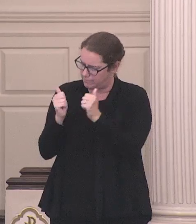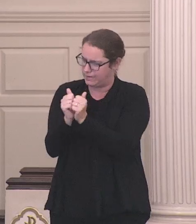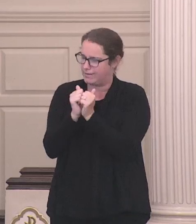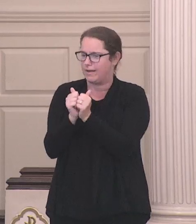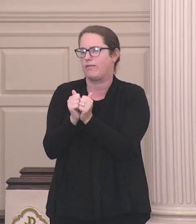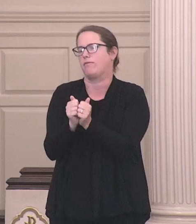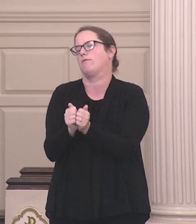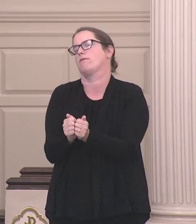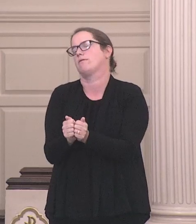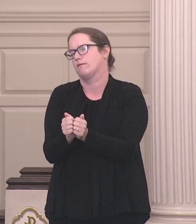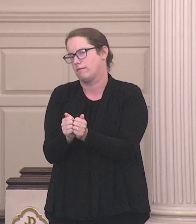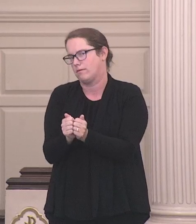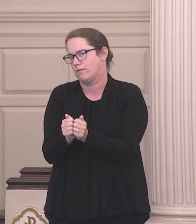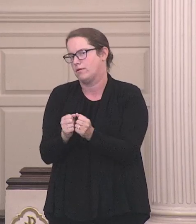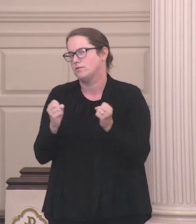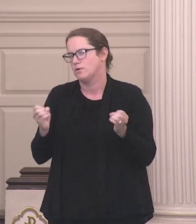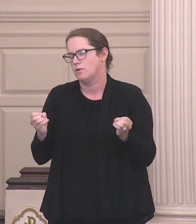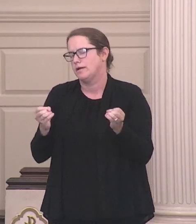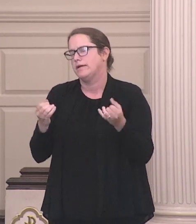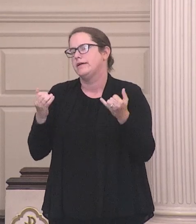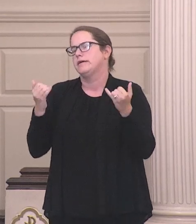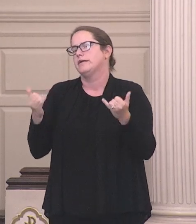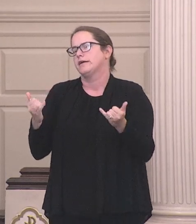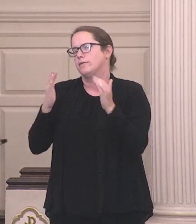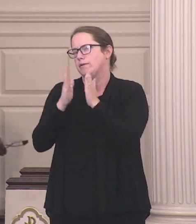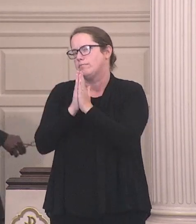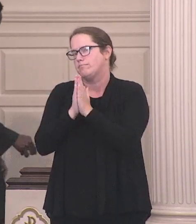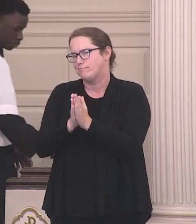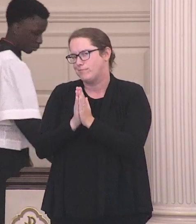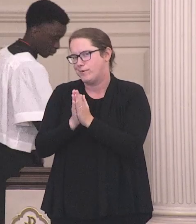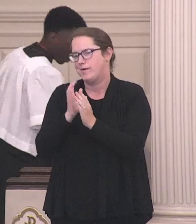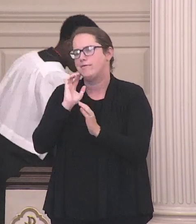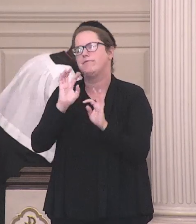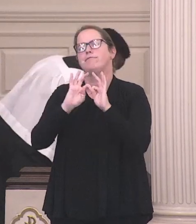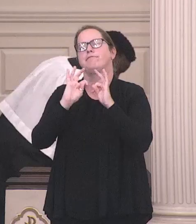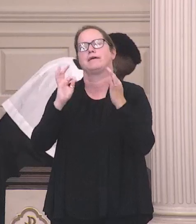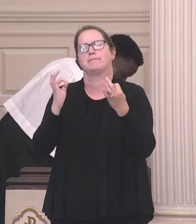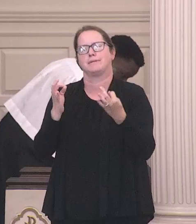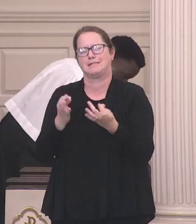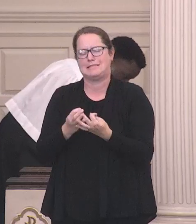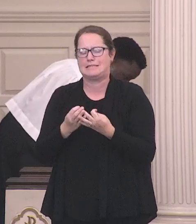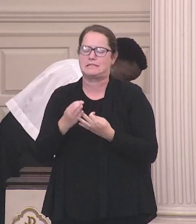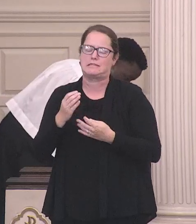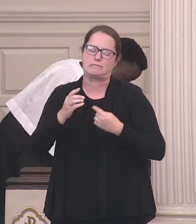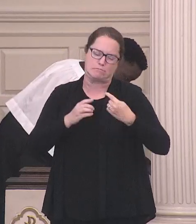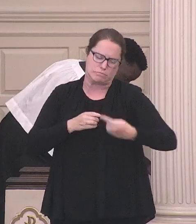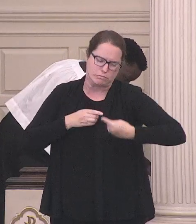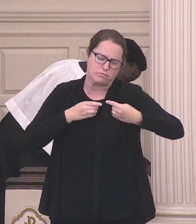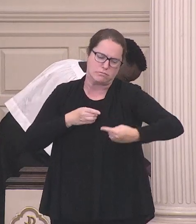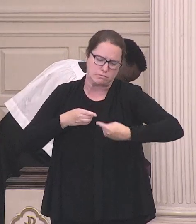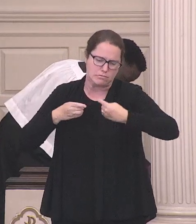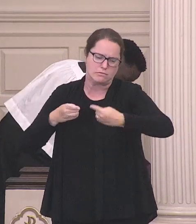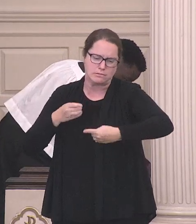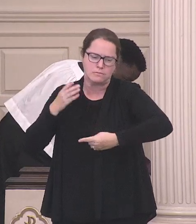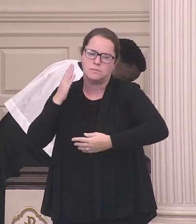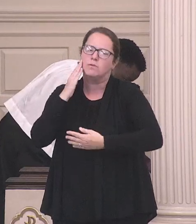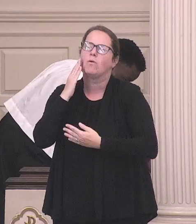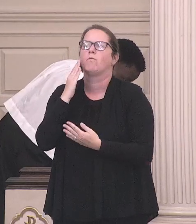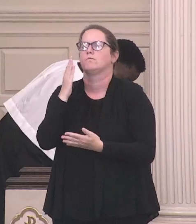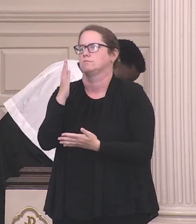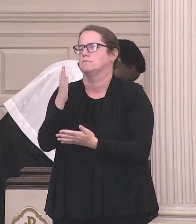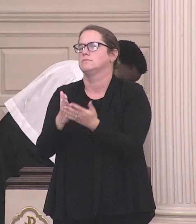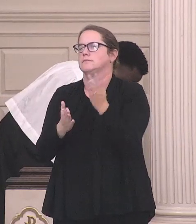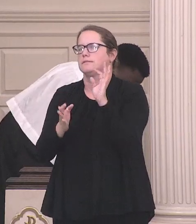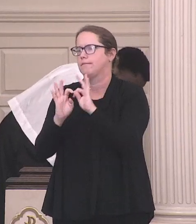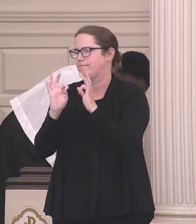I want to pray for struggling families. Some families are really struggling with this. We